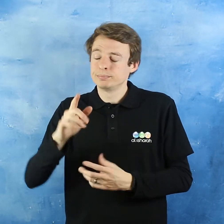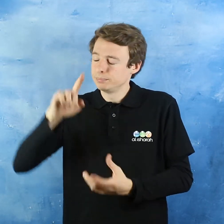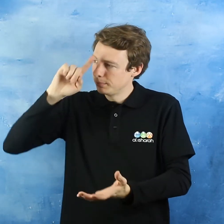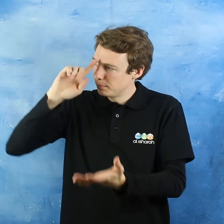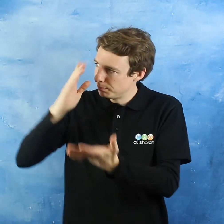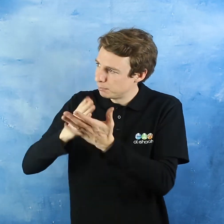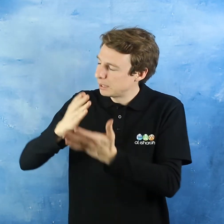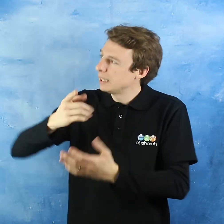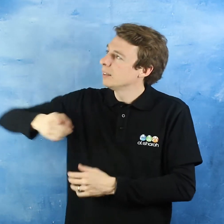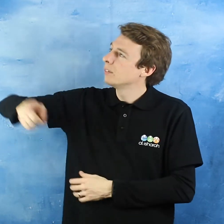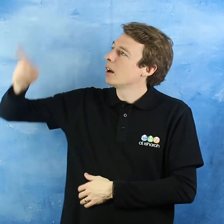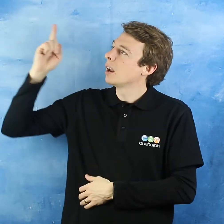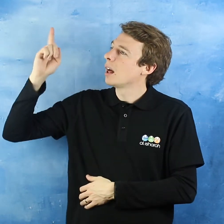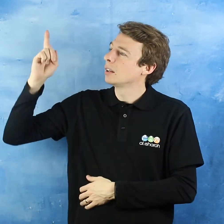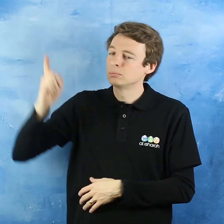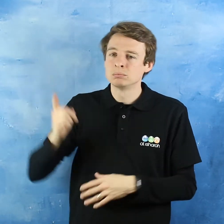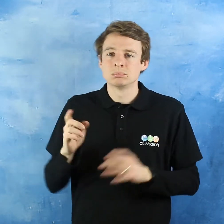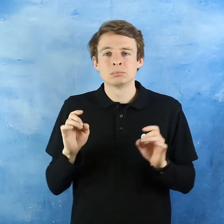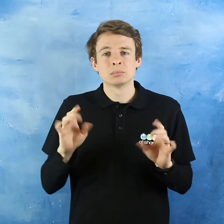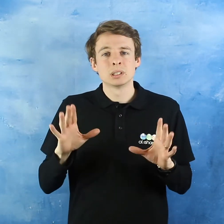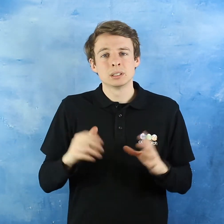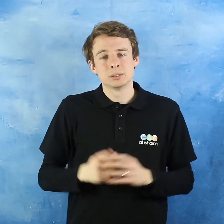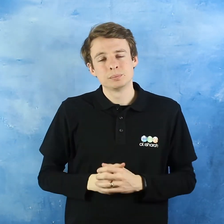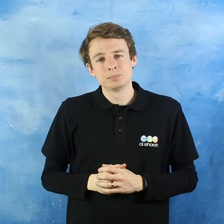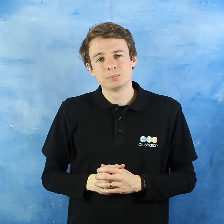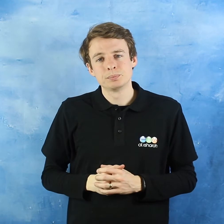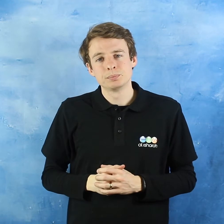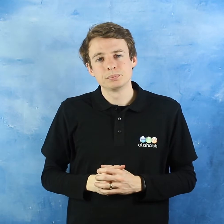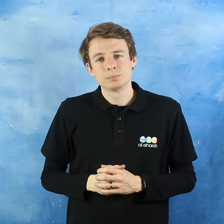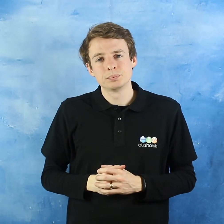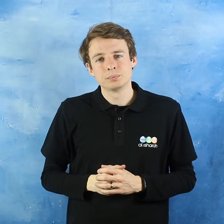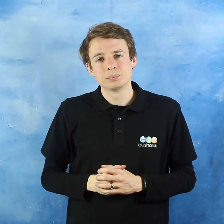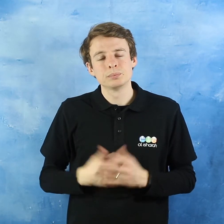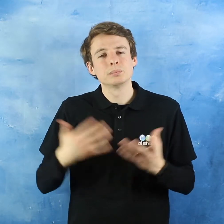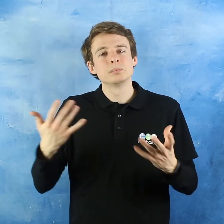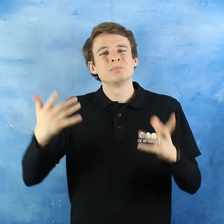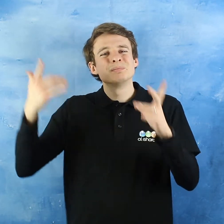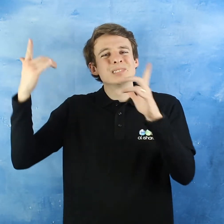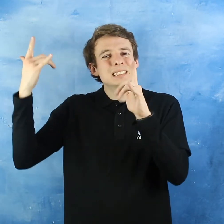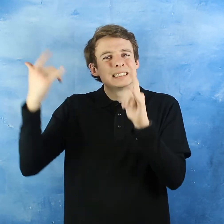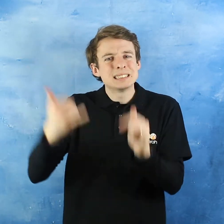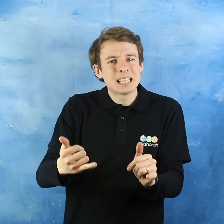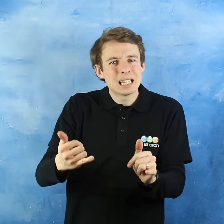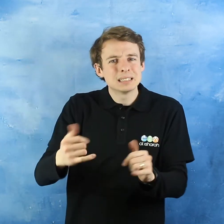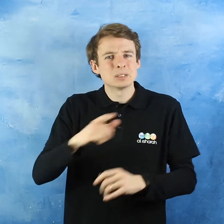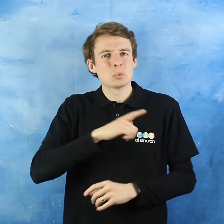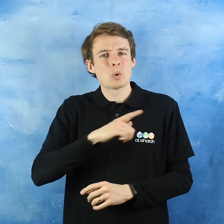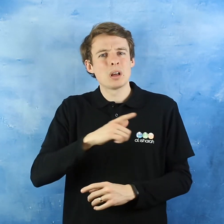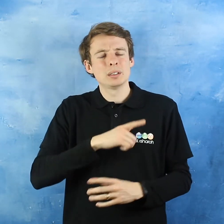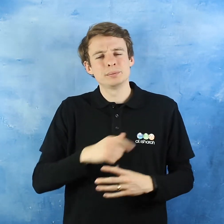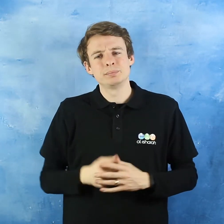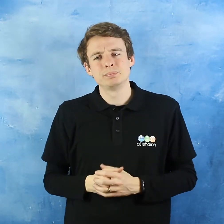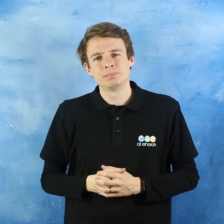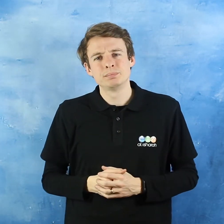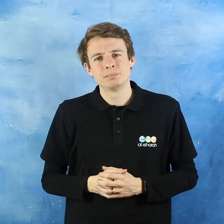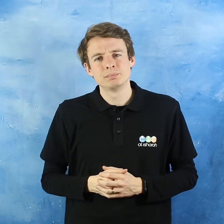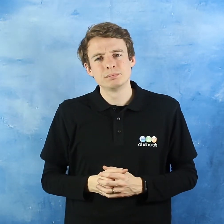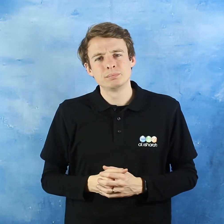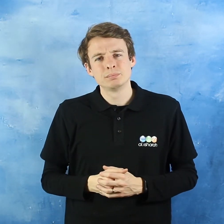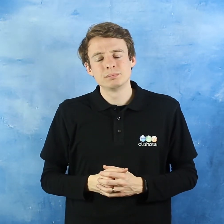So this test, why? Allah subhanahu wa ta'ala has hikmah. He has this ability